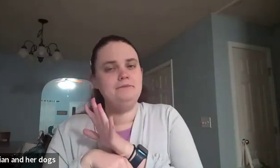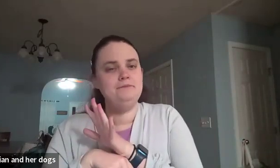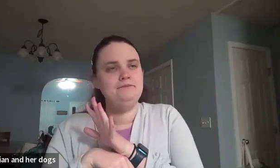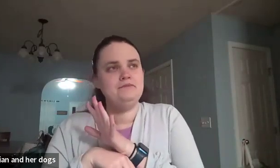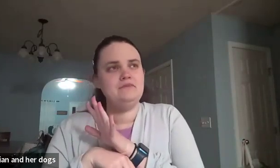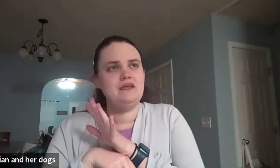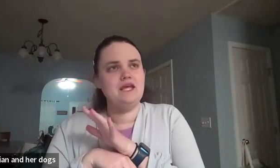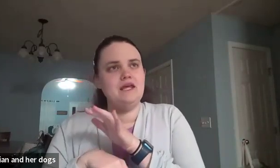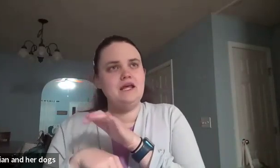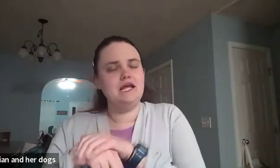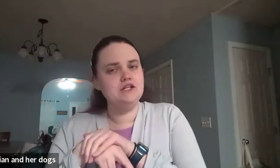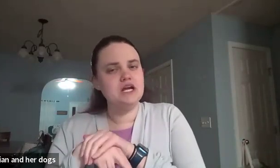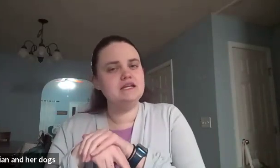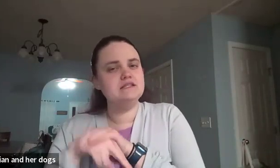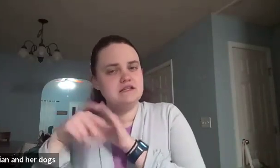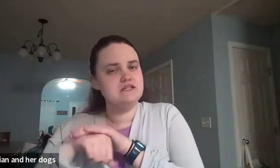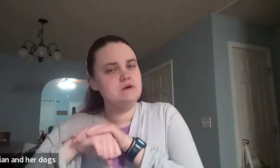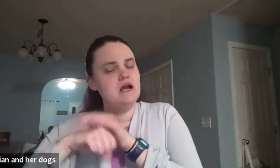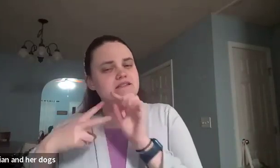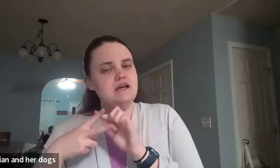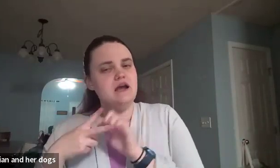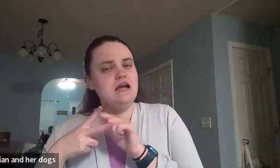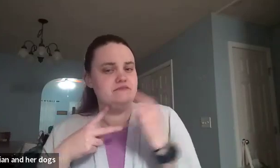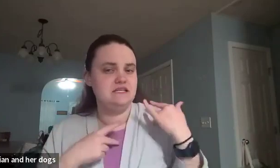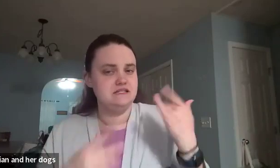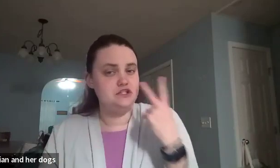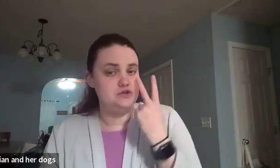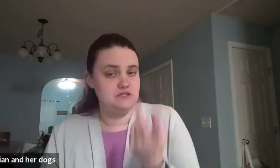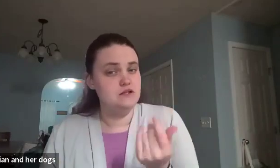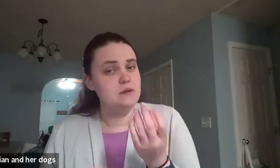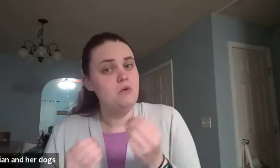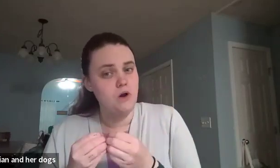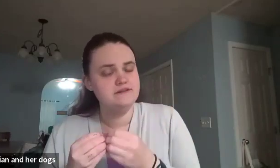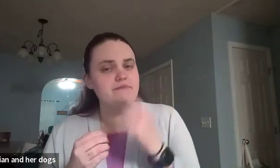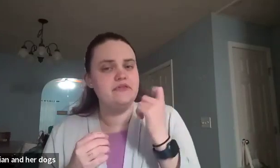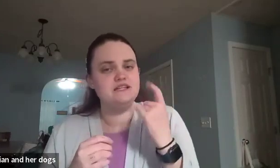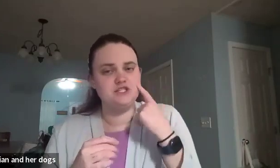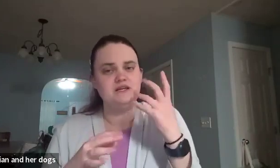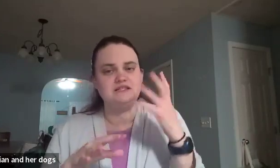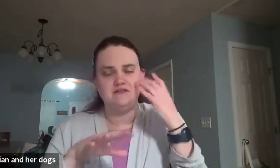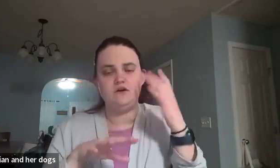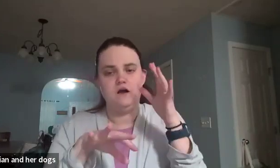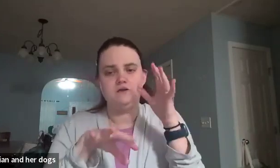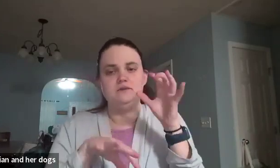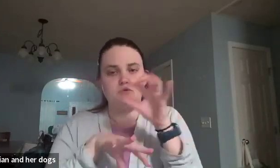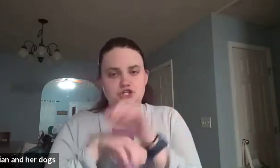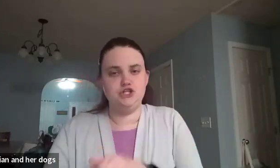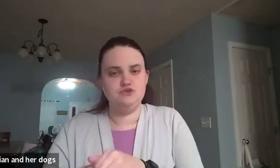Um, English, I can see this one. I say I have a tendency to see a little bit more often, but that is just because I think a lot of people were just used